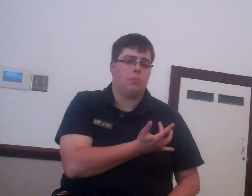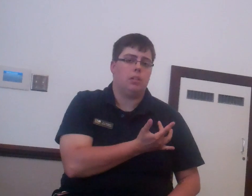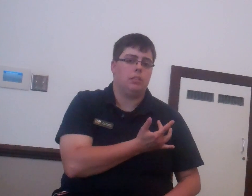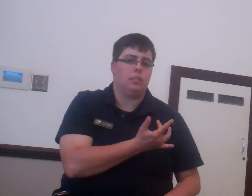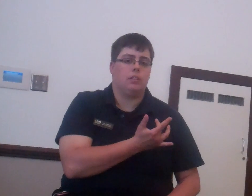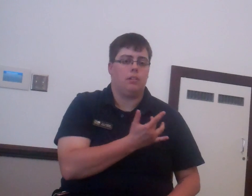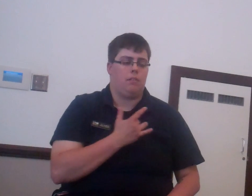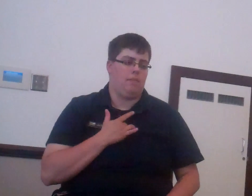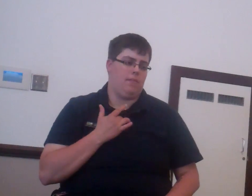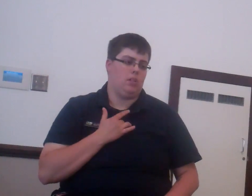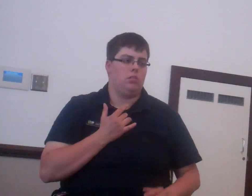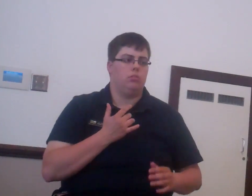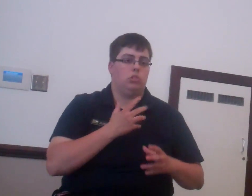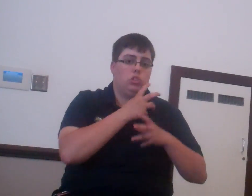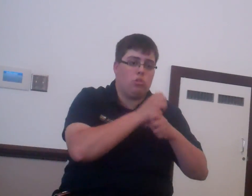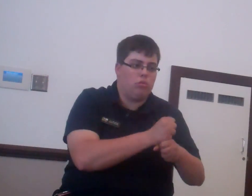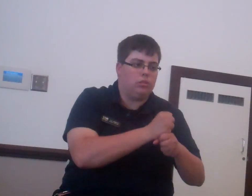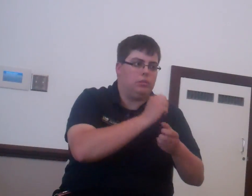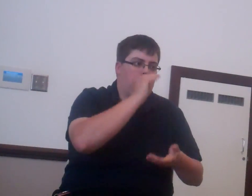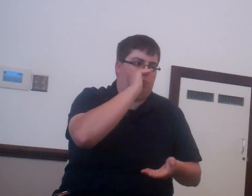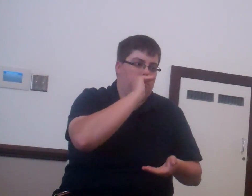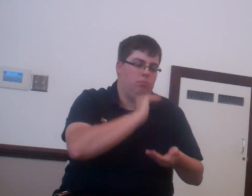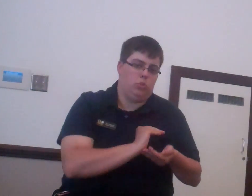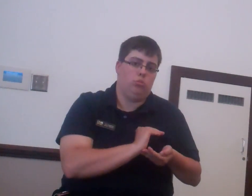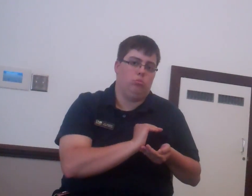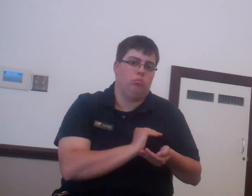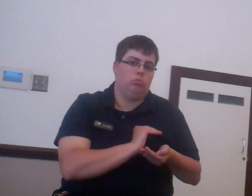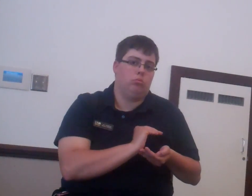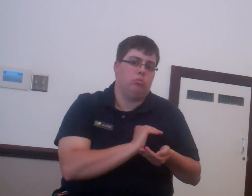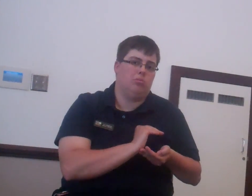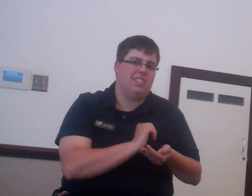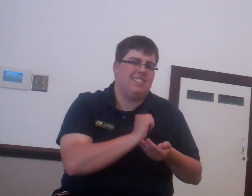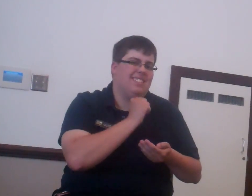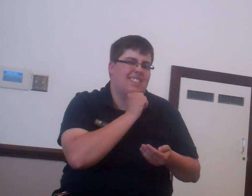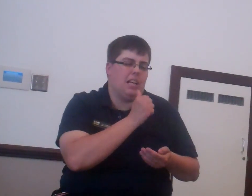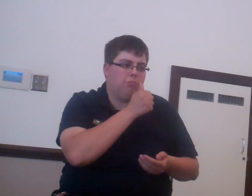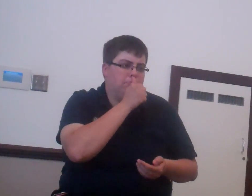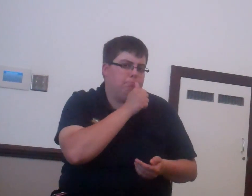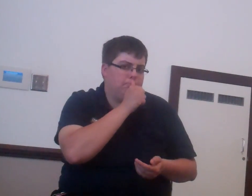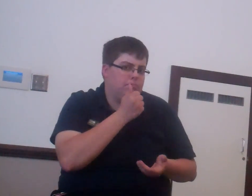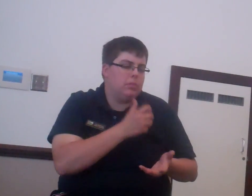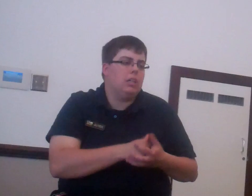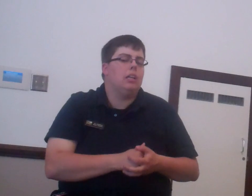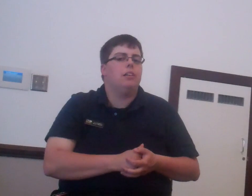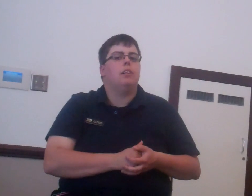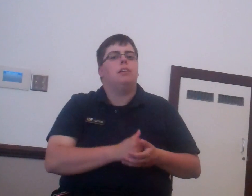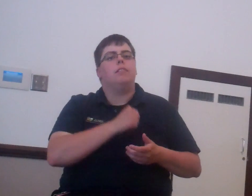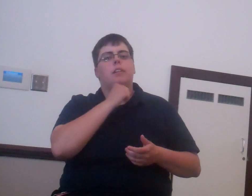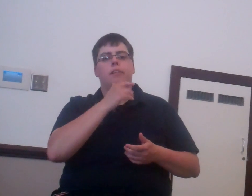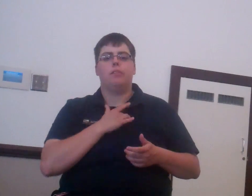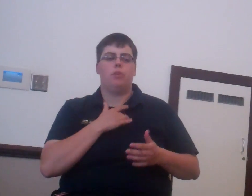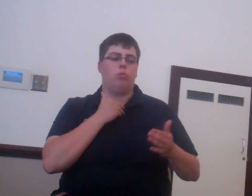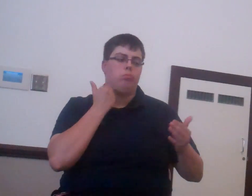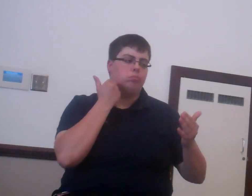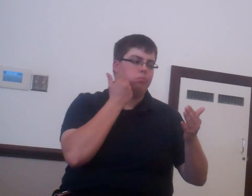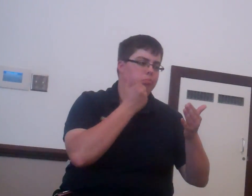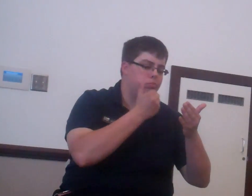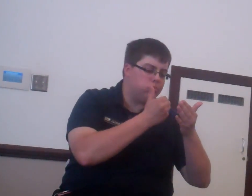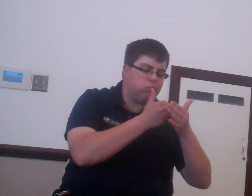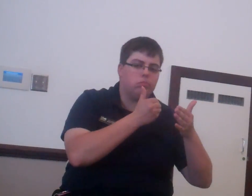levels of trust or lower levels of intimacy. Like these aren't people that we feel very close to necessarily. These aren't people that we're telling secrets to or